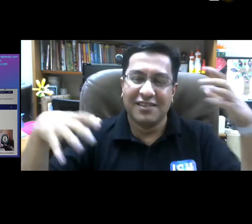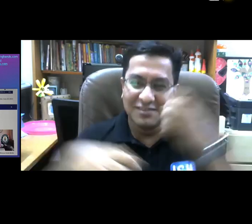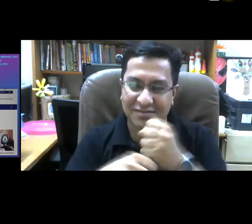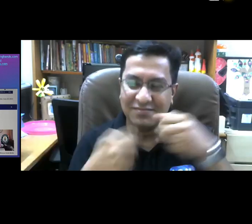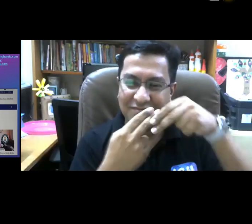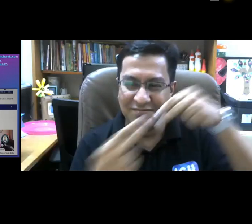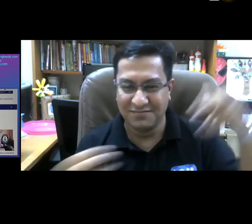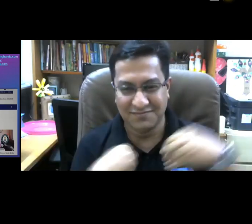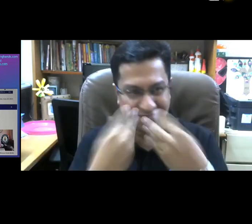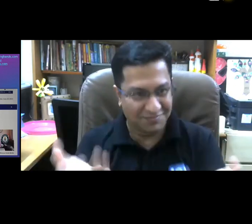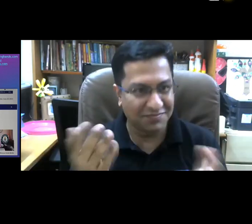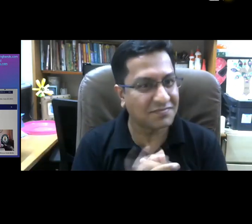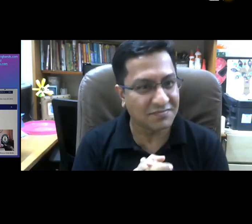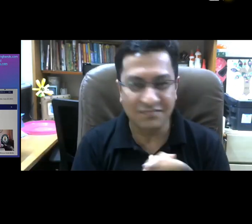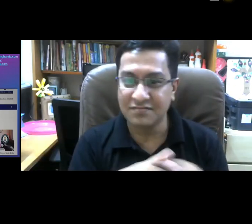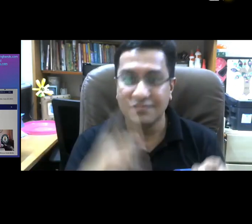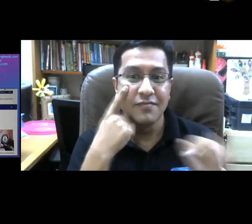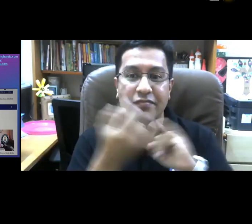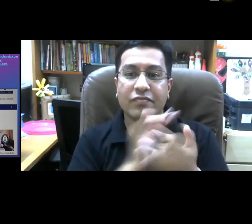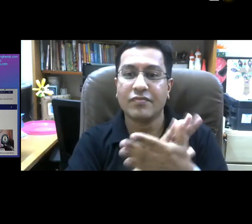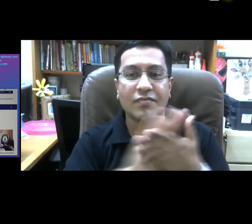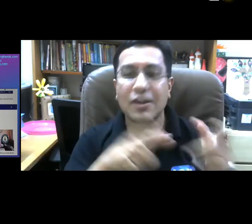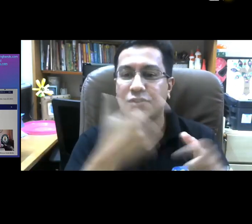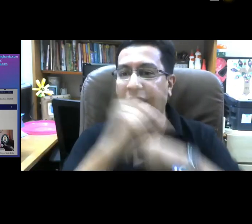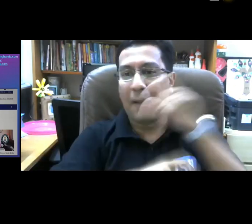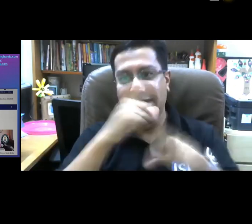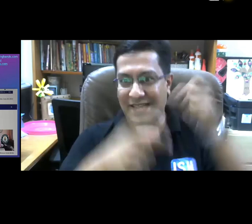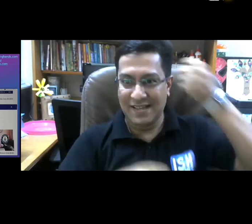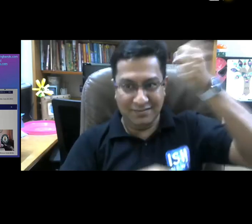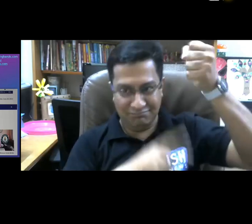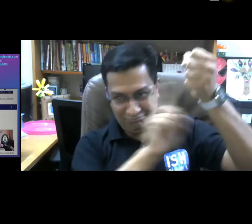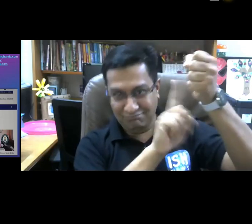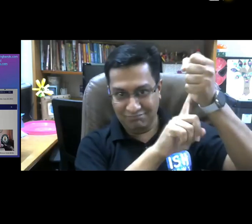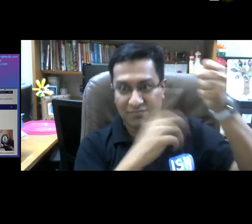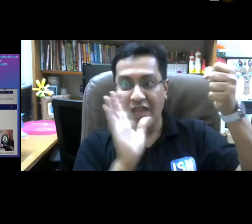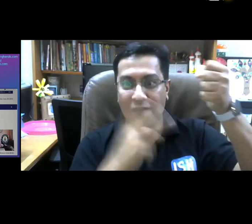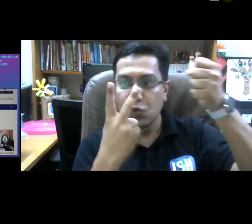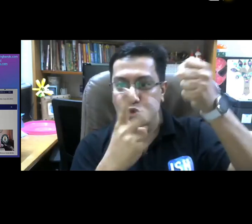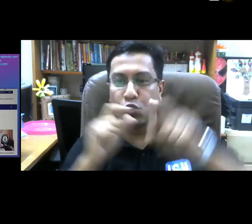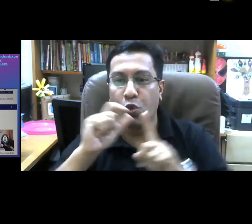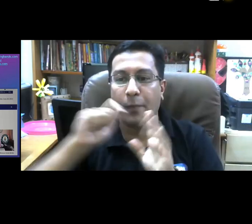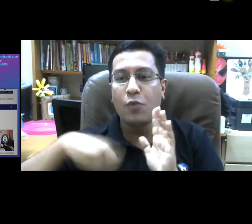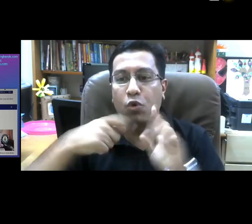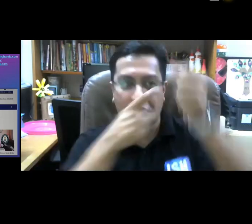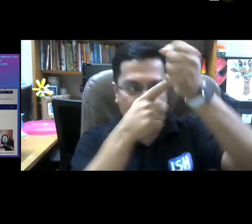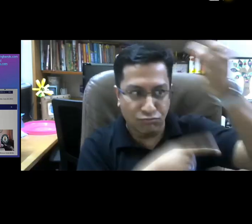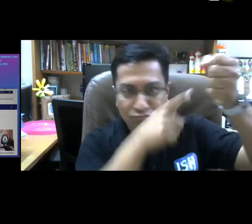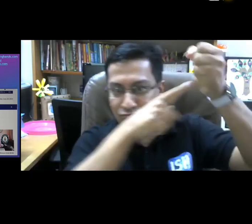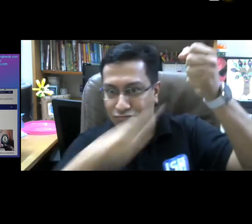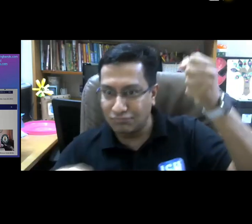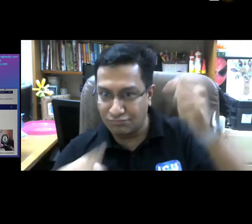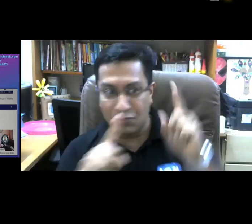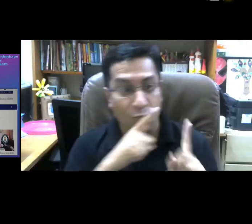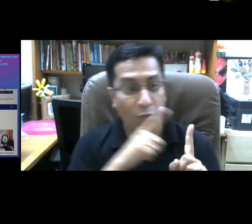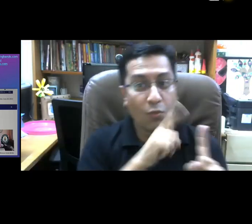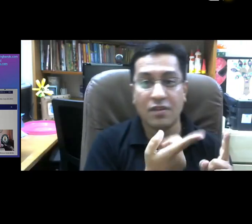I'm sure you do. So I just want to give a summary of what we do. ISH News is a company and it has two